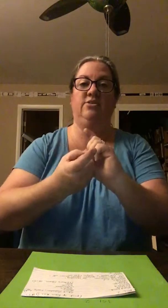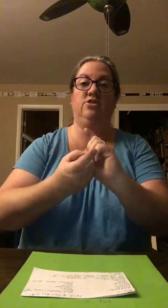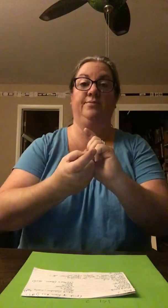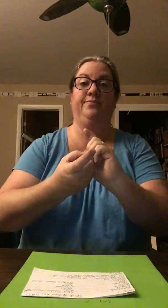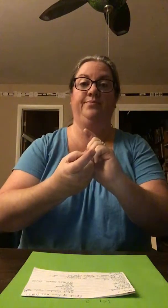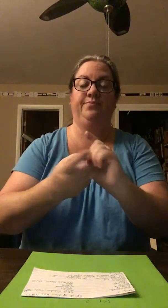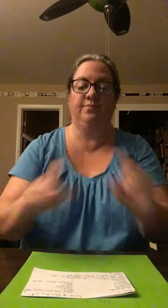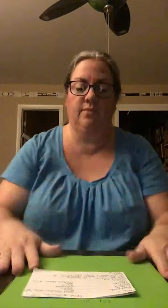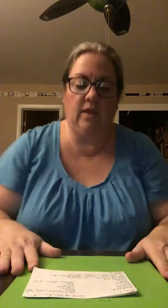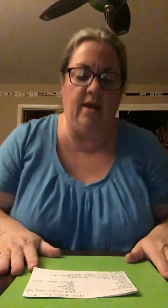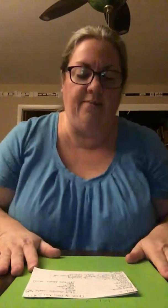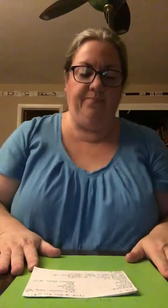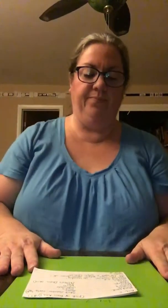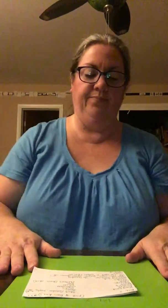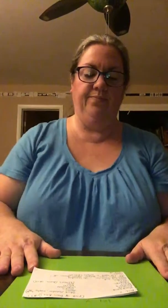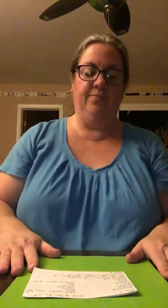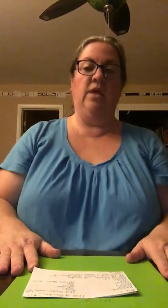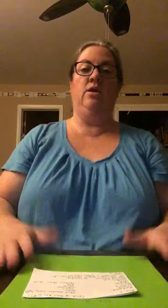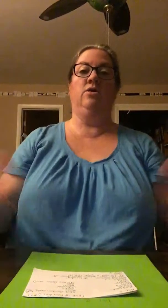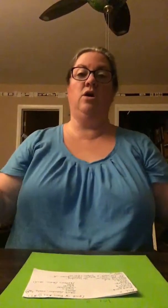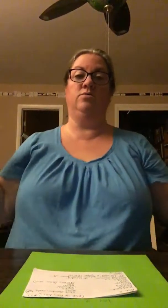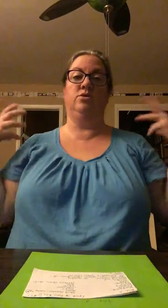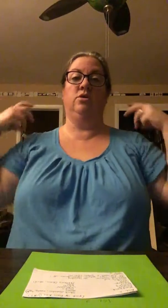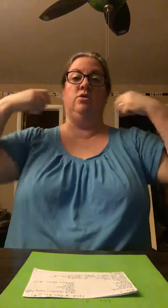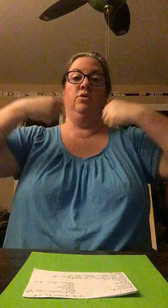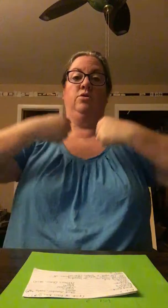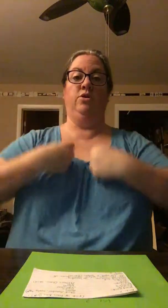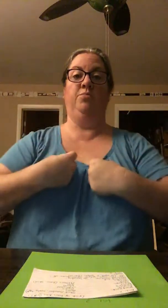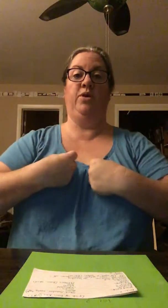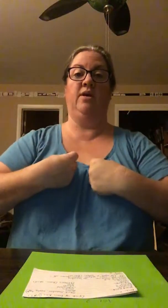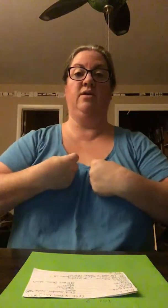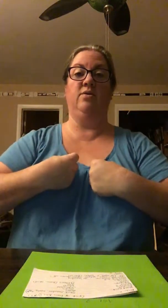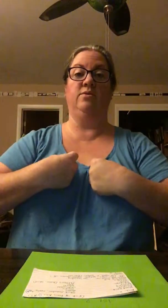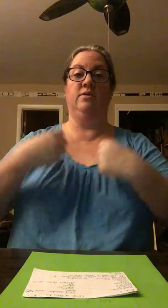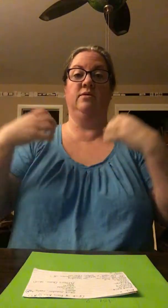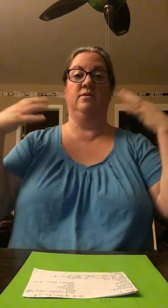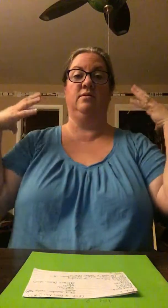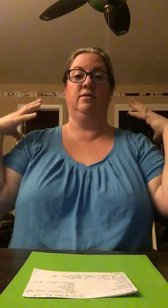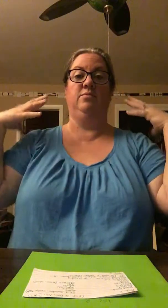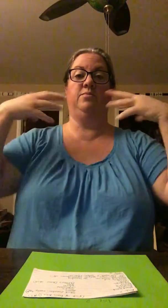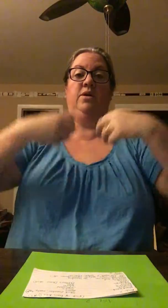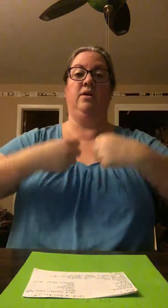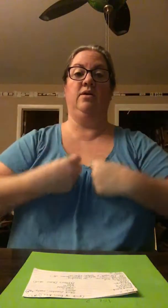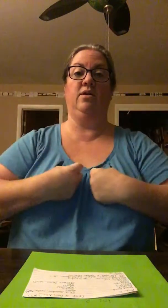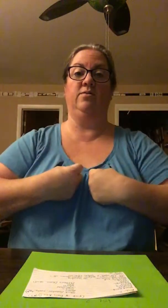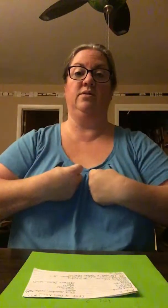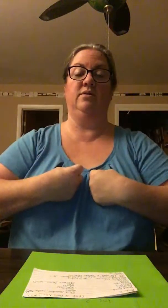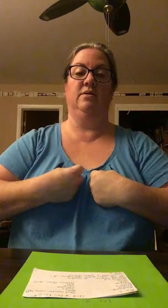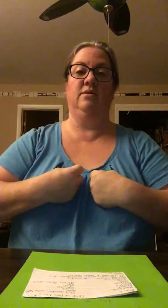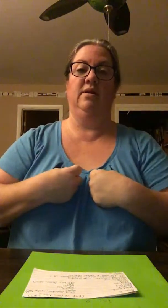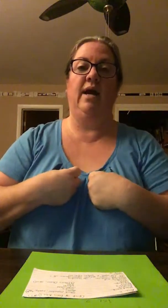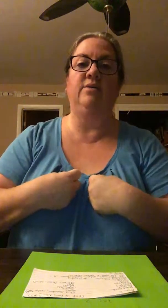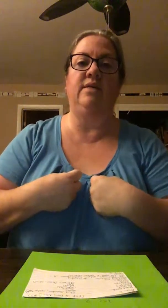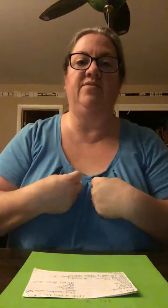Change. Okay? Coat. You're putting on a coat. Putting on a coat. How is that different